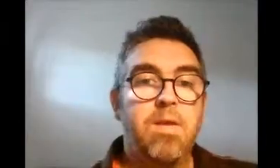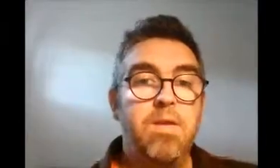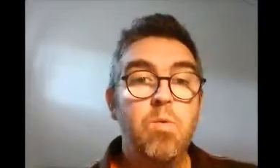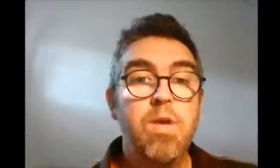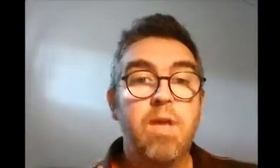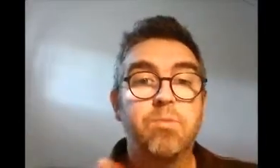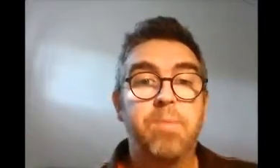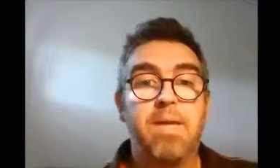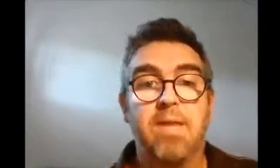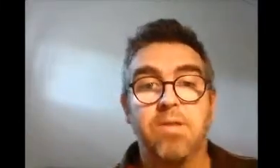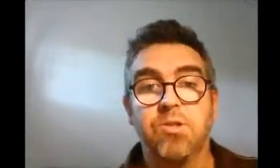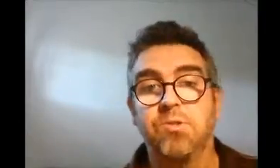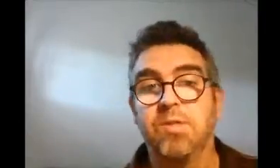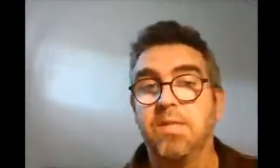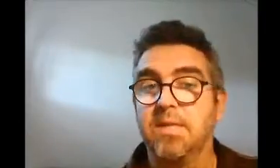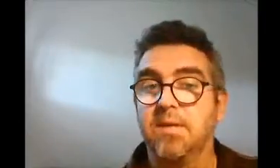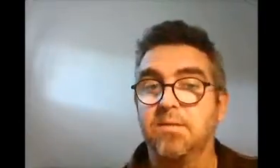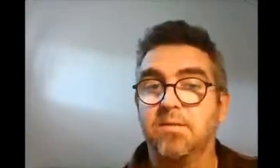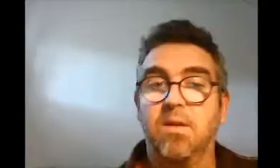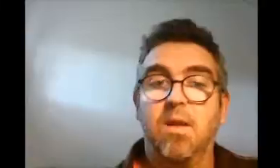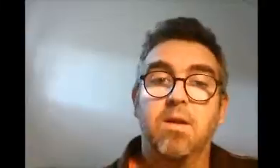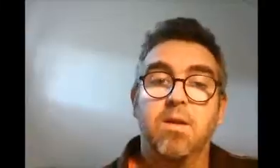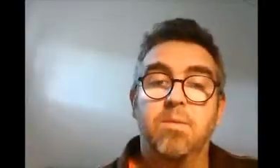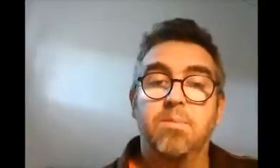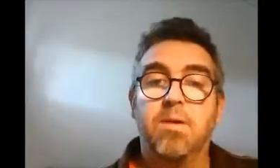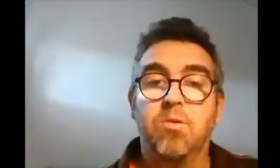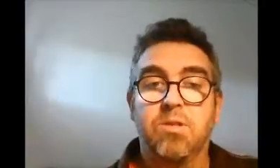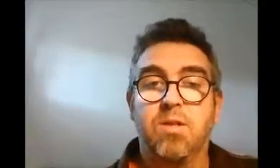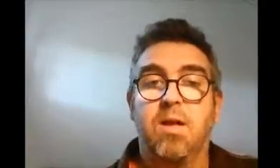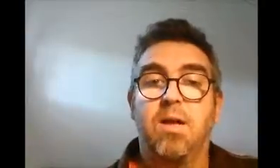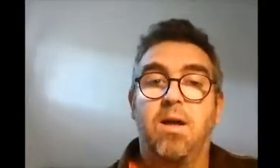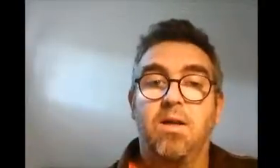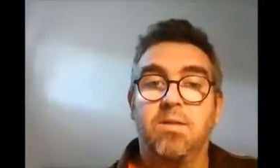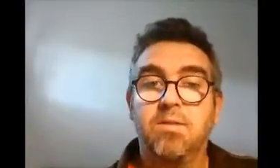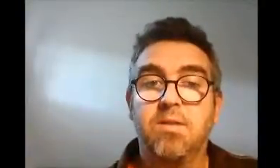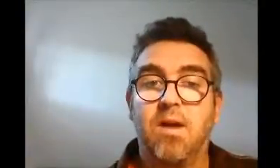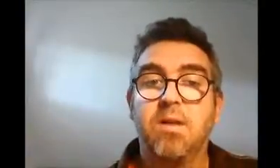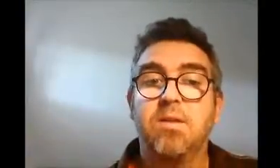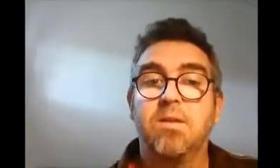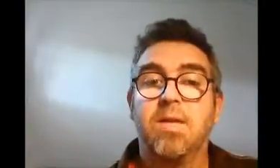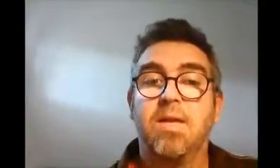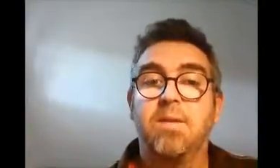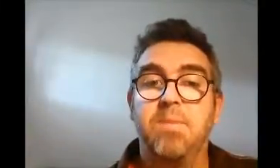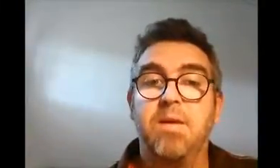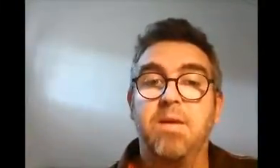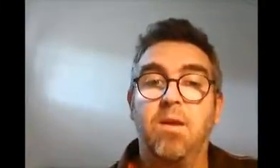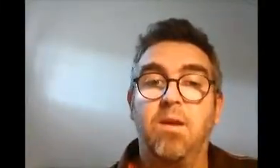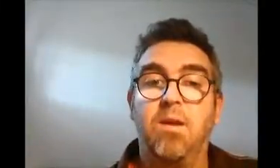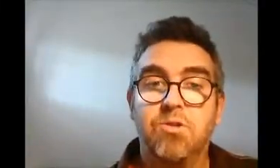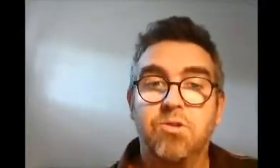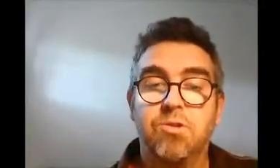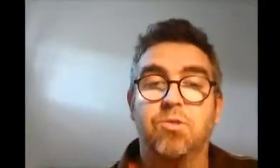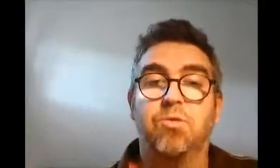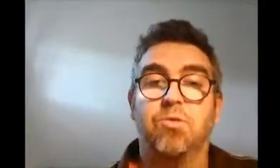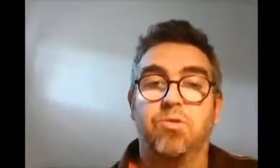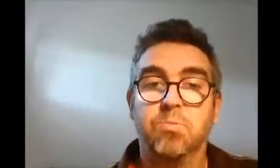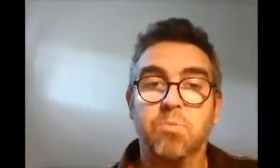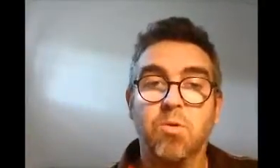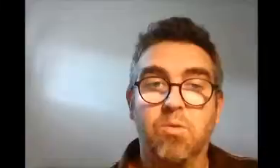Here we have to pay attention to the details, because the star can be large or small,